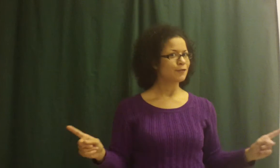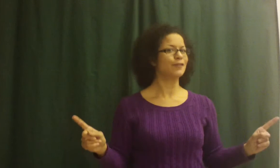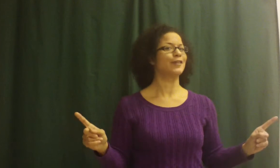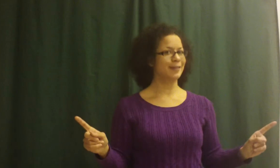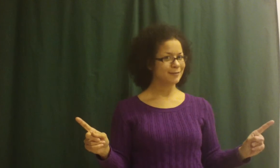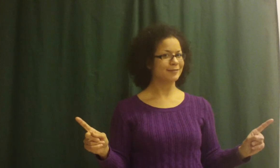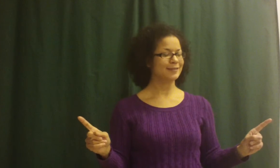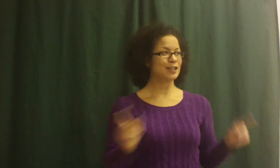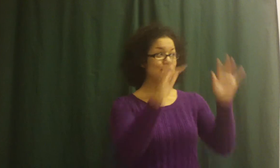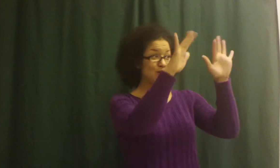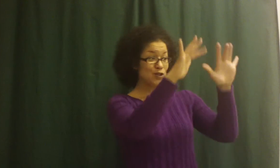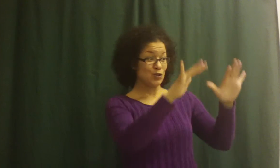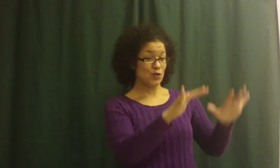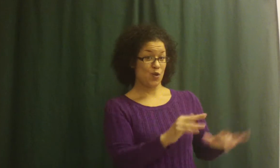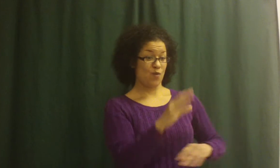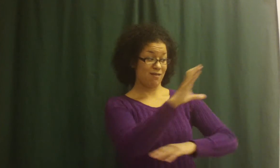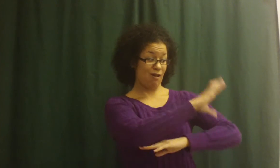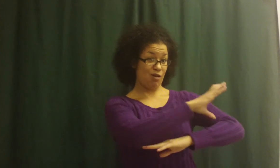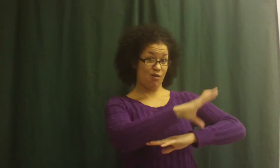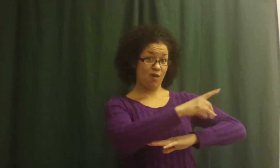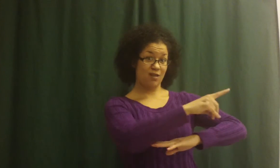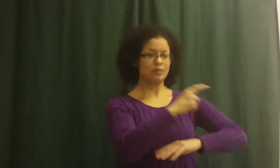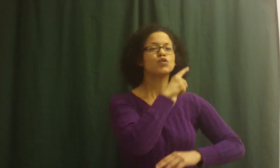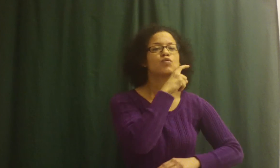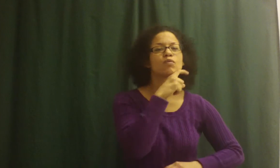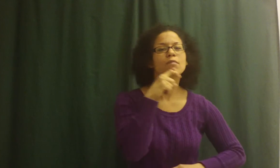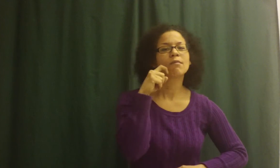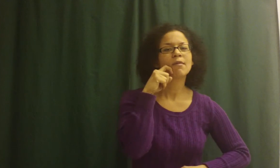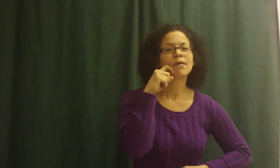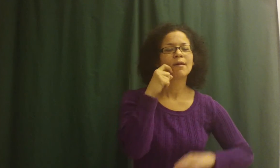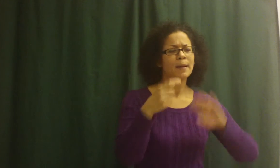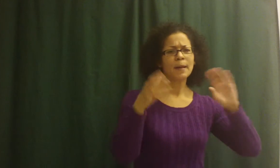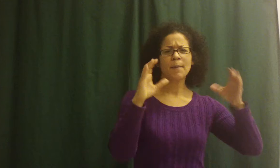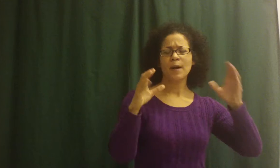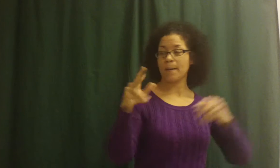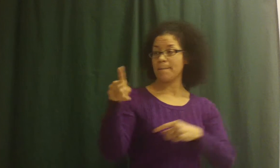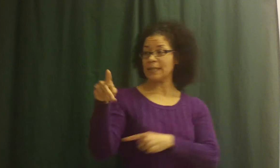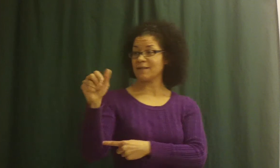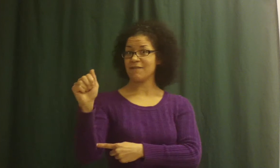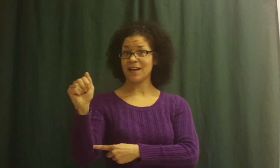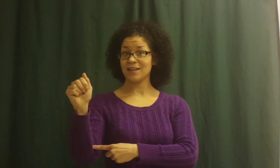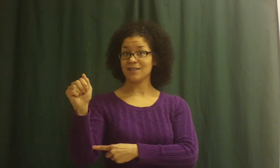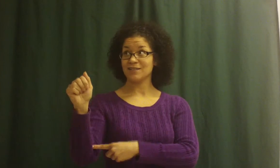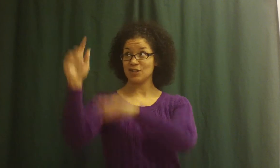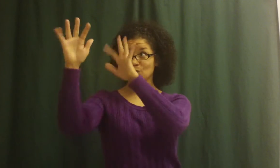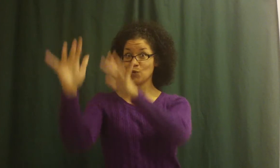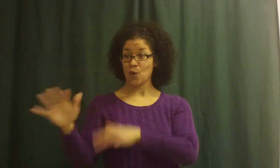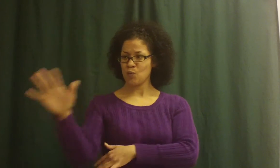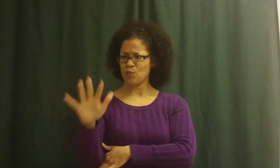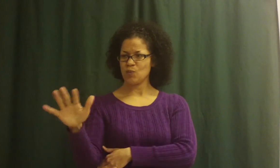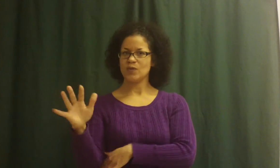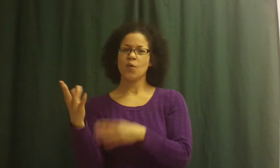and powdery compared to snow in Pennsylvania. And that's why skiing out there in the winter is so